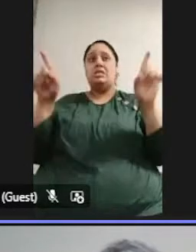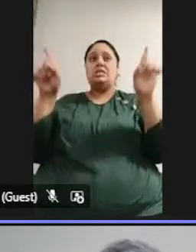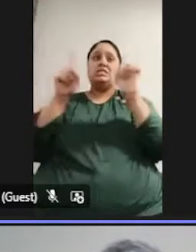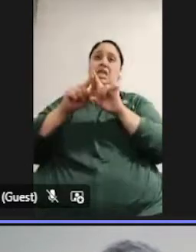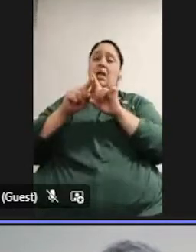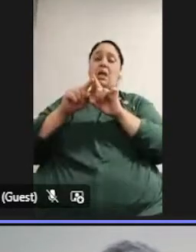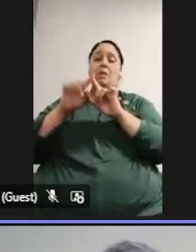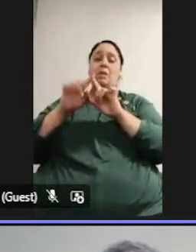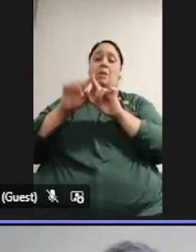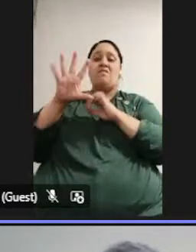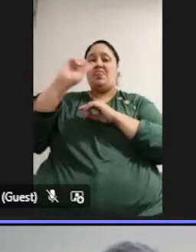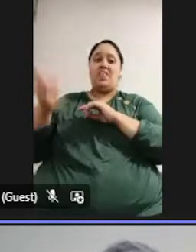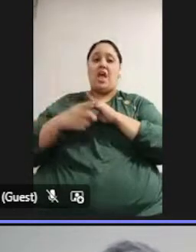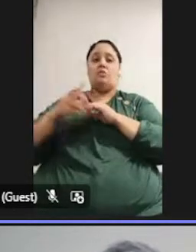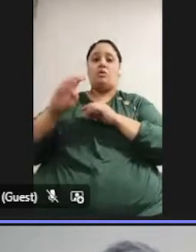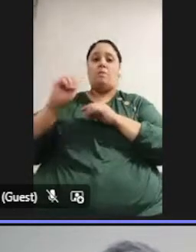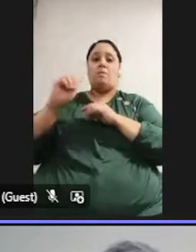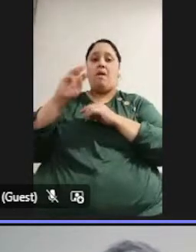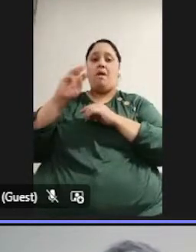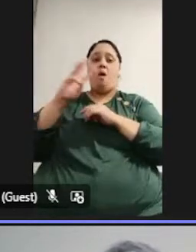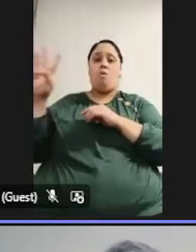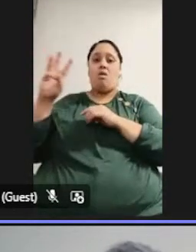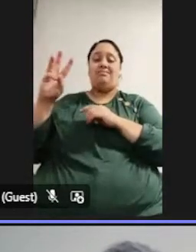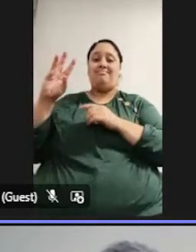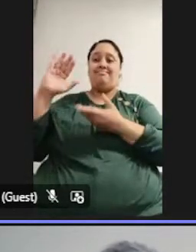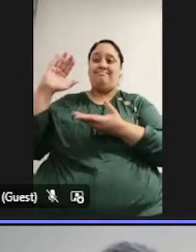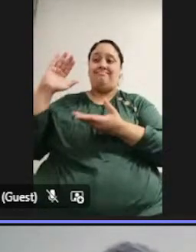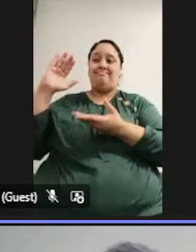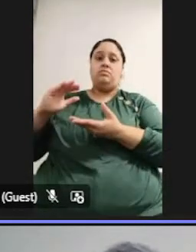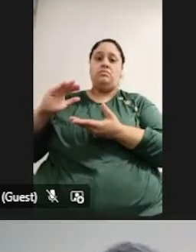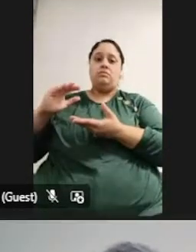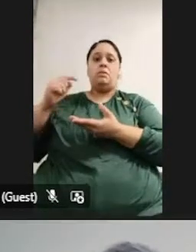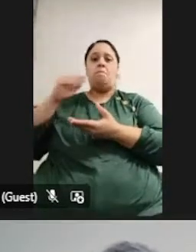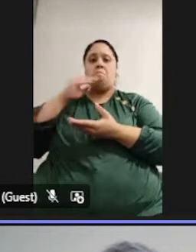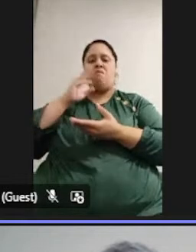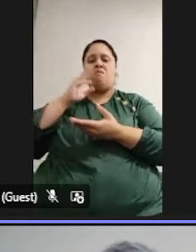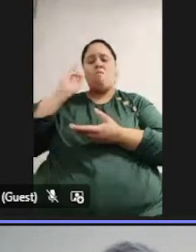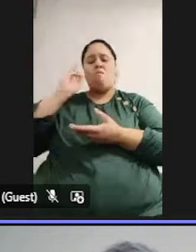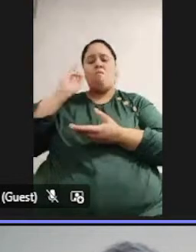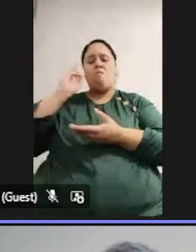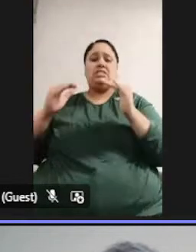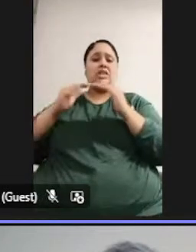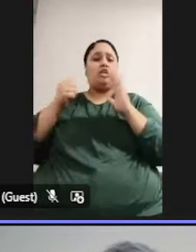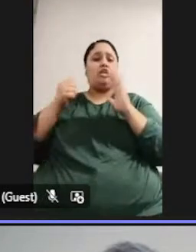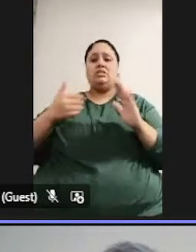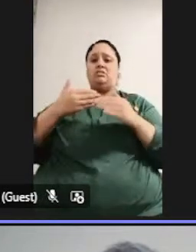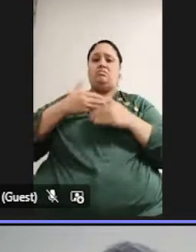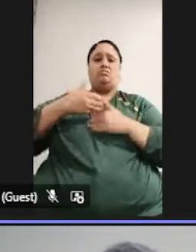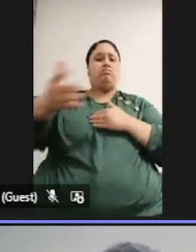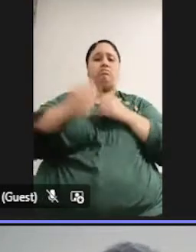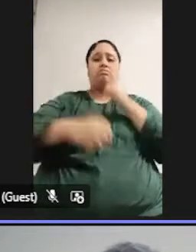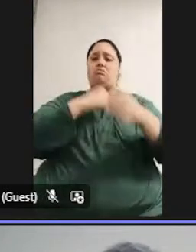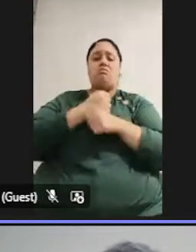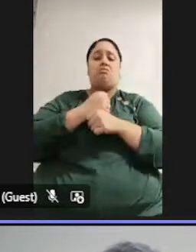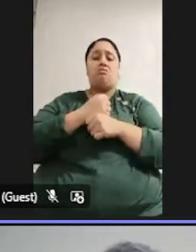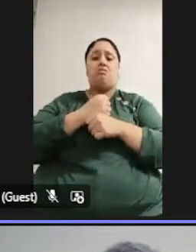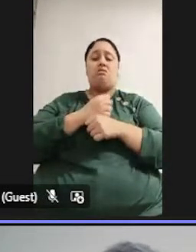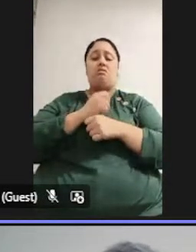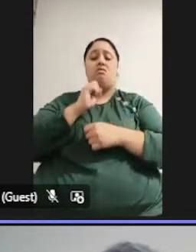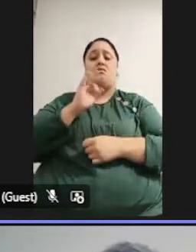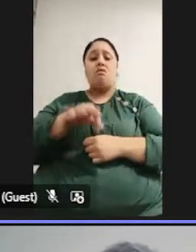and below, then we will be in stage 6 or below. If that unplanned factor jumps